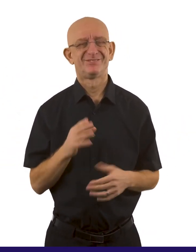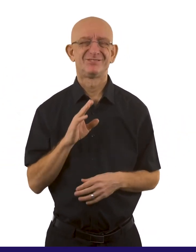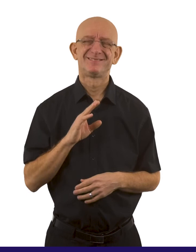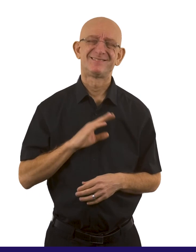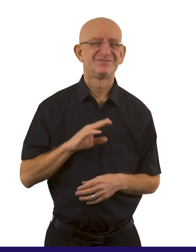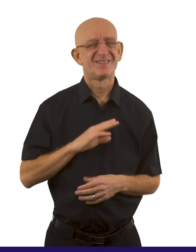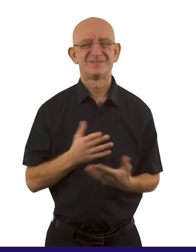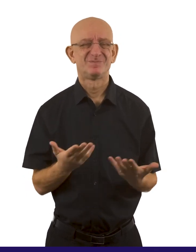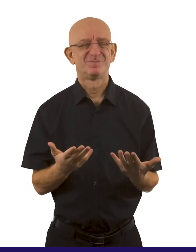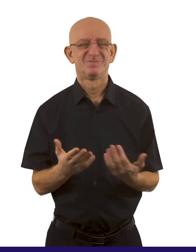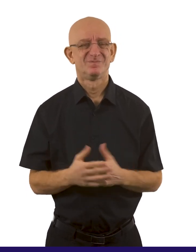Dissatisfied.